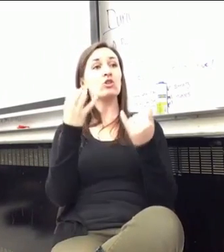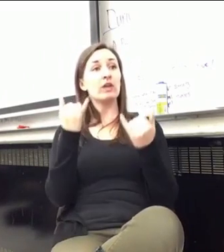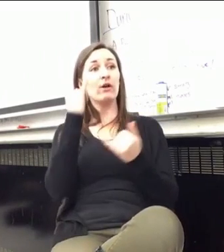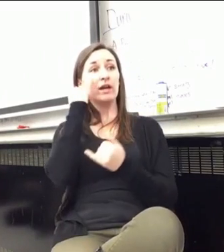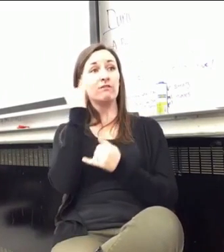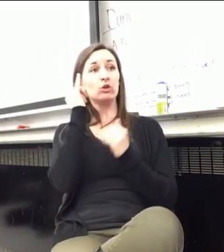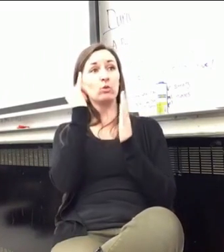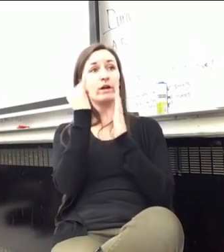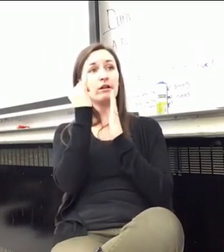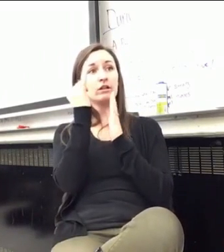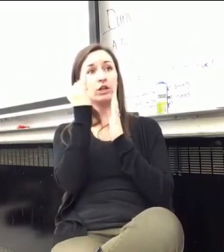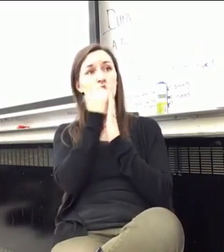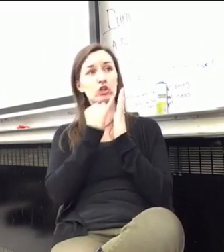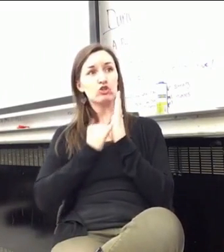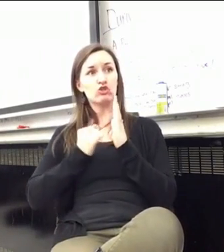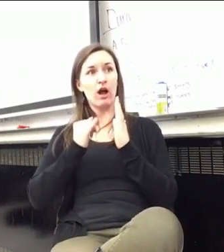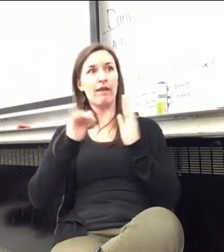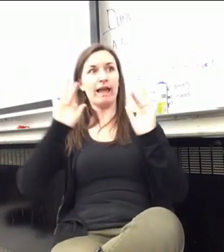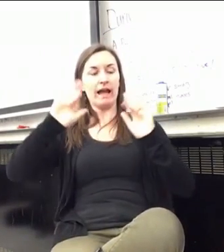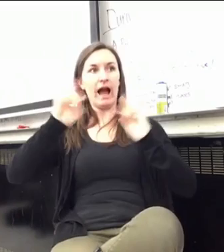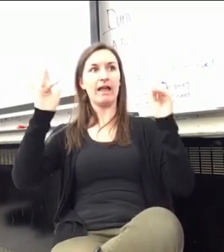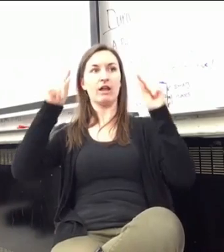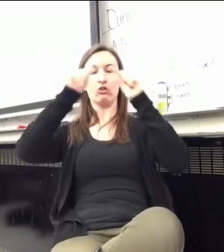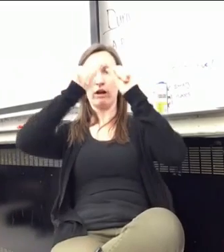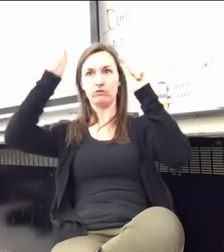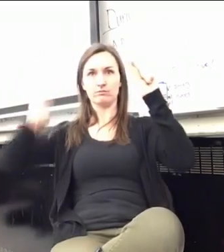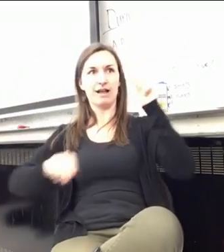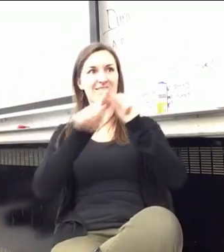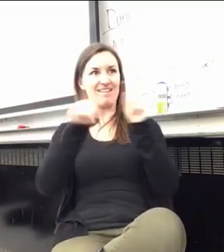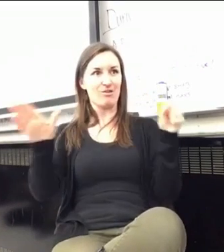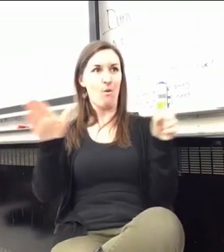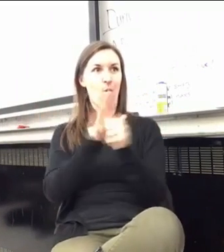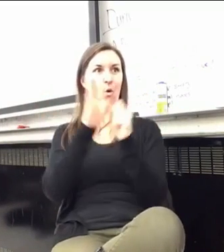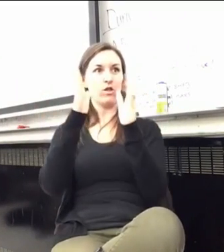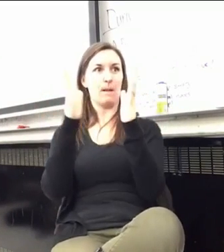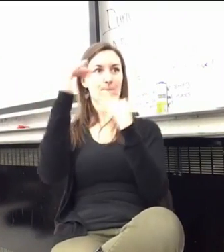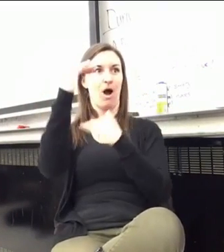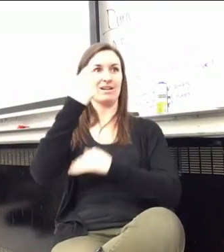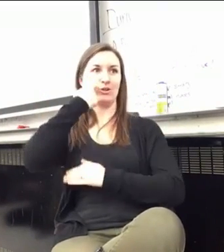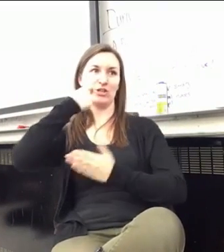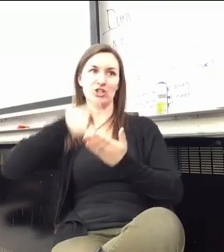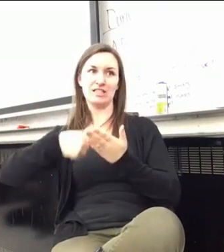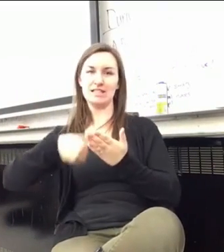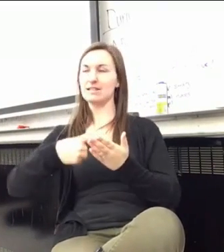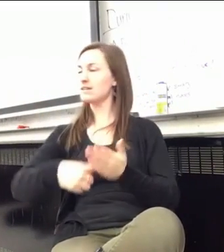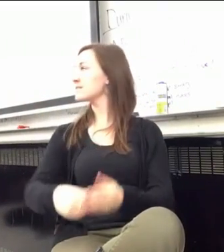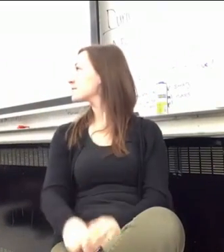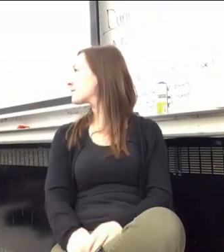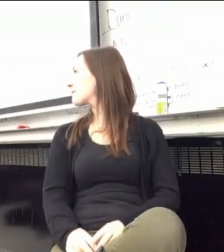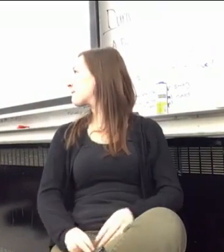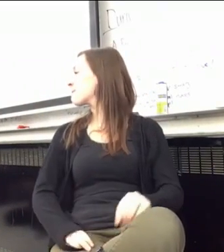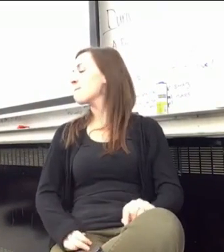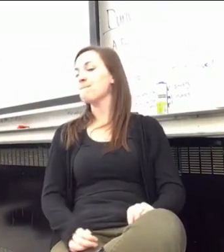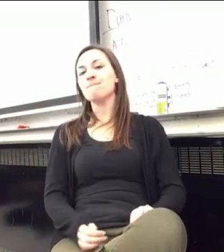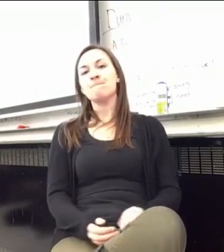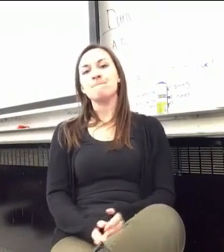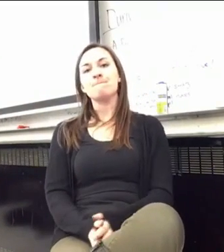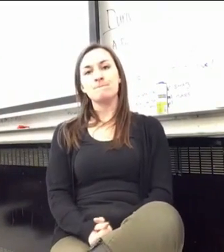nice highlight around this entire box. So a highlight around this entire box.